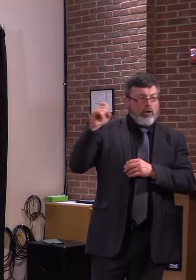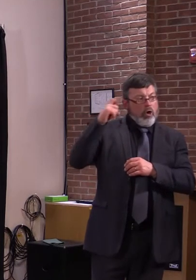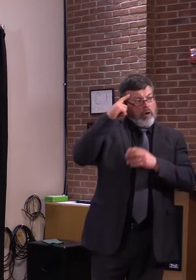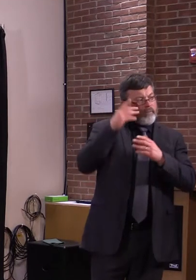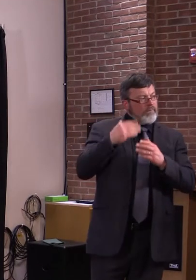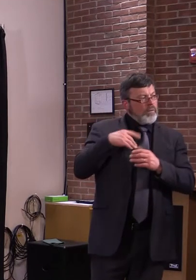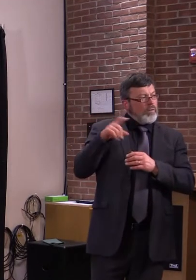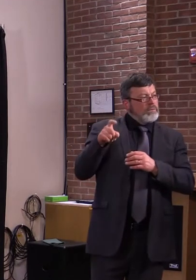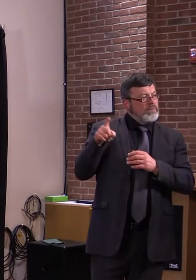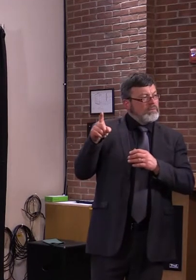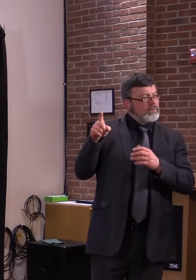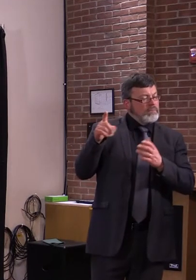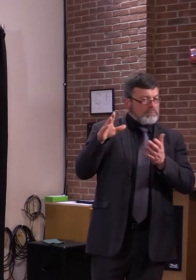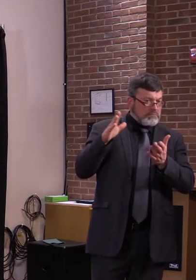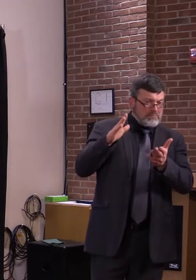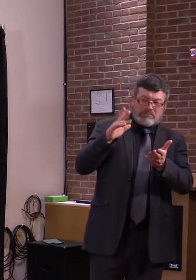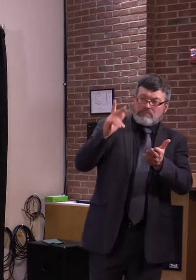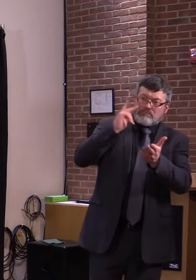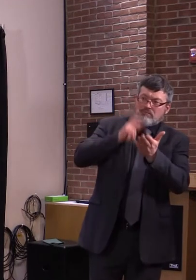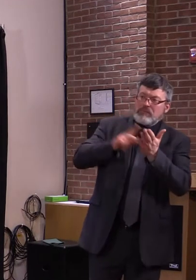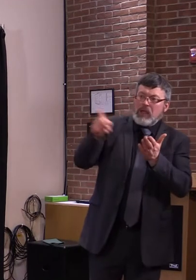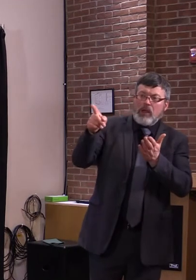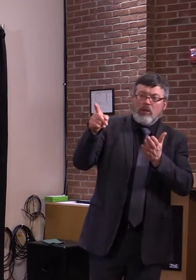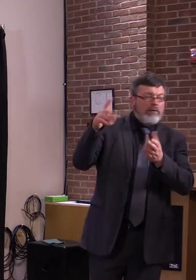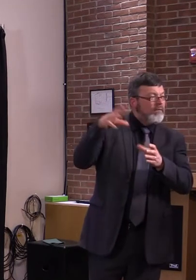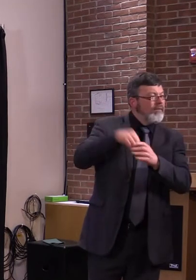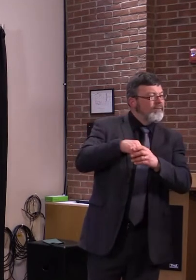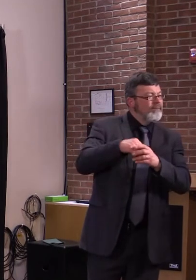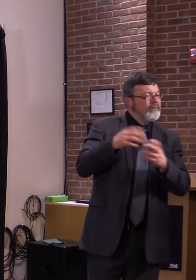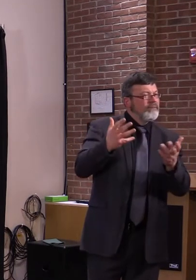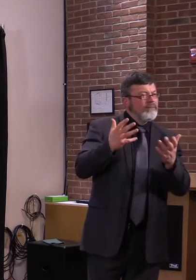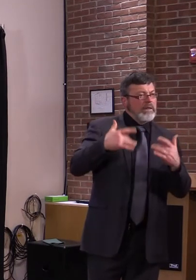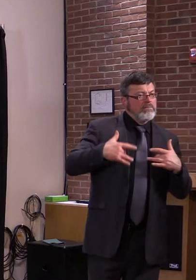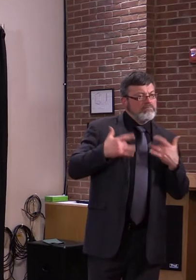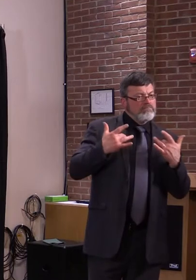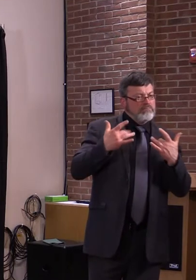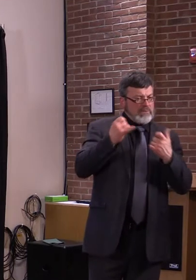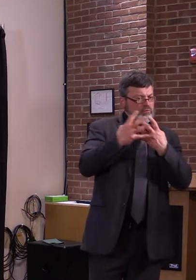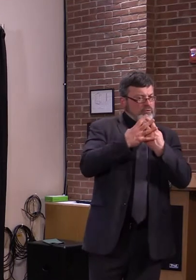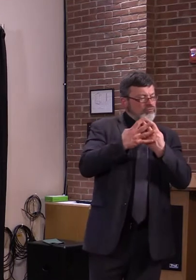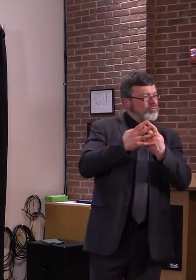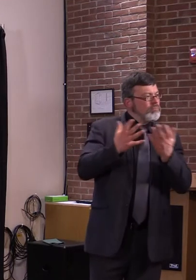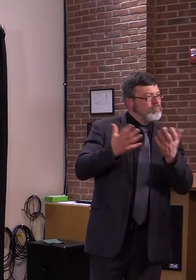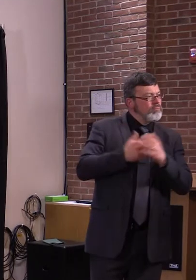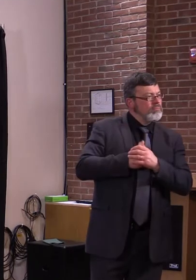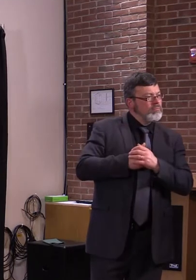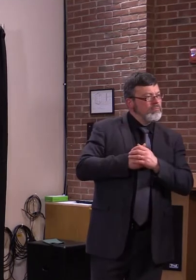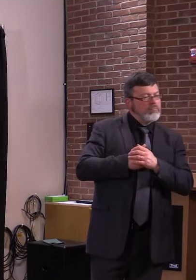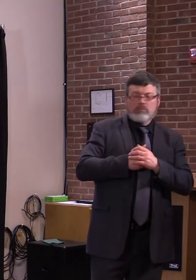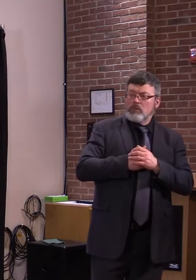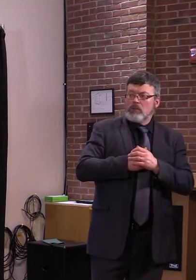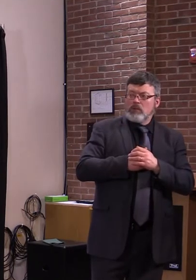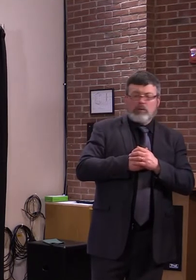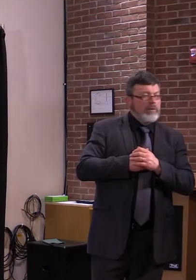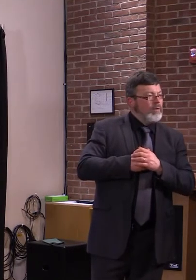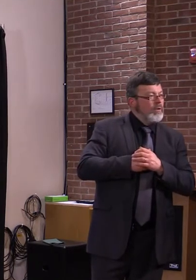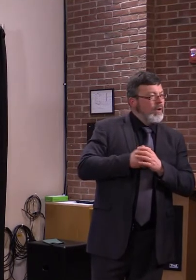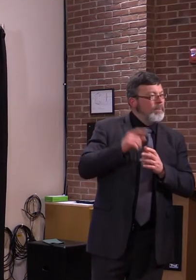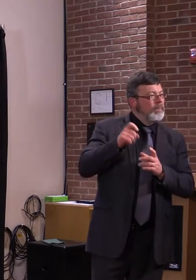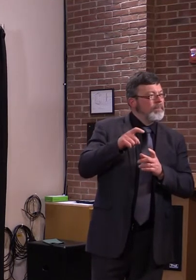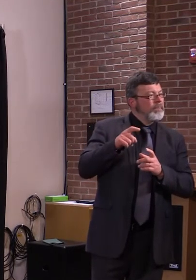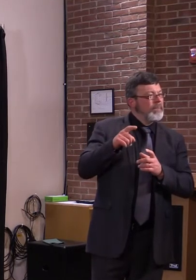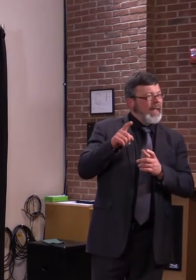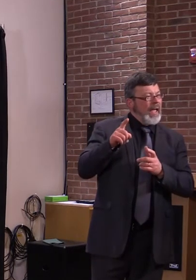Secretary Samuelson might be able to comment. You know, we've even as cases have declined statewide, we continue to